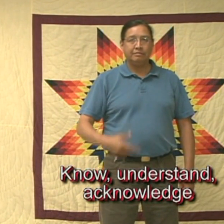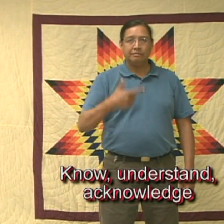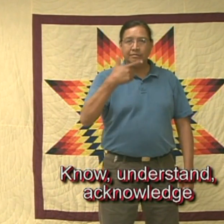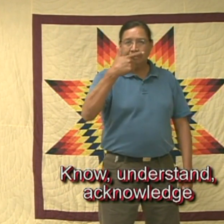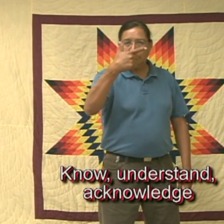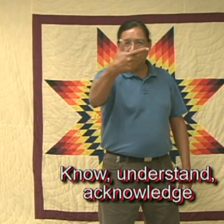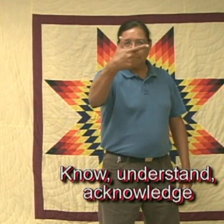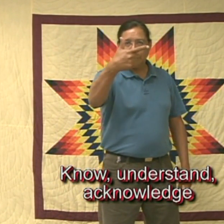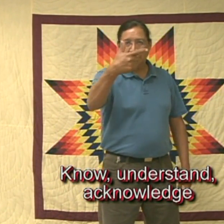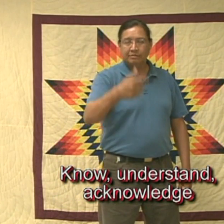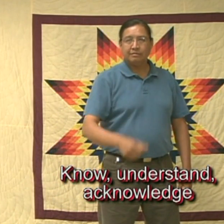Sdodwaya.